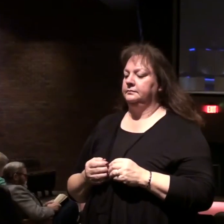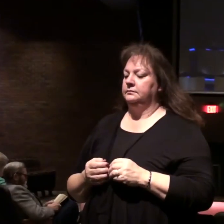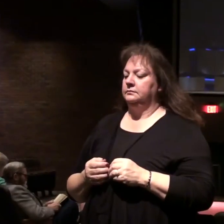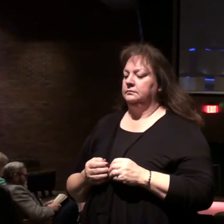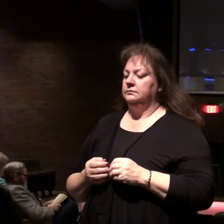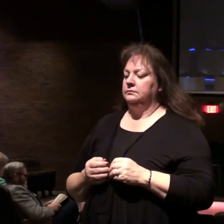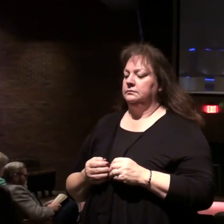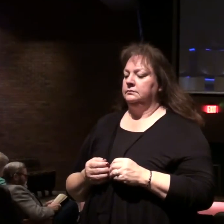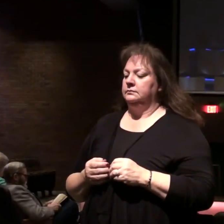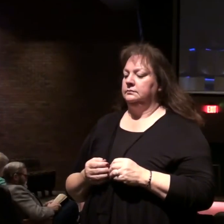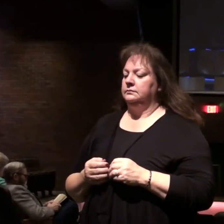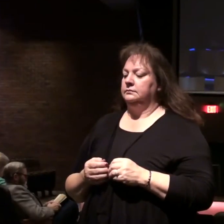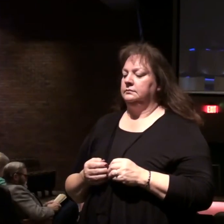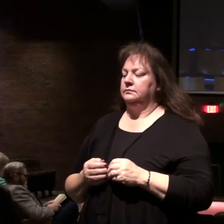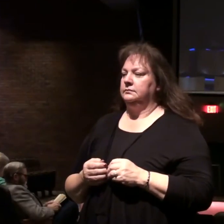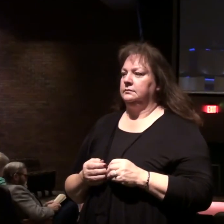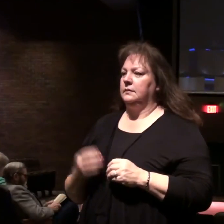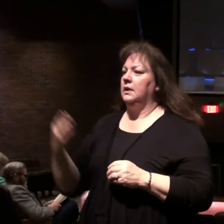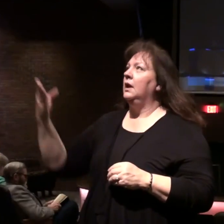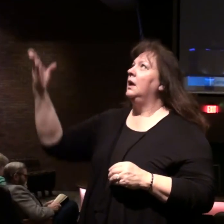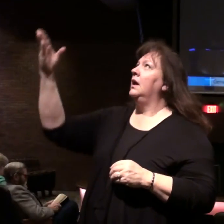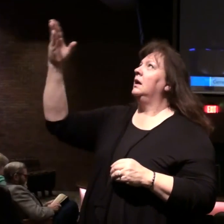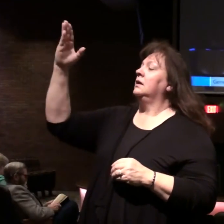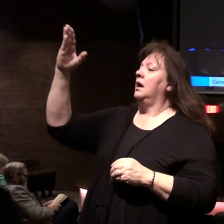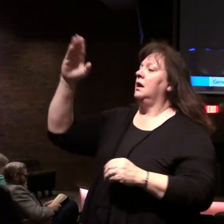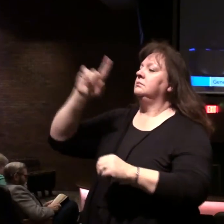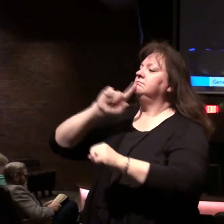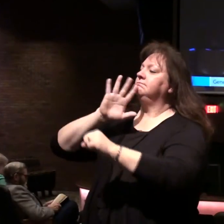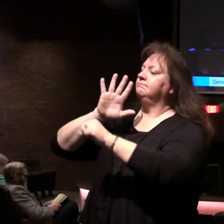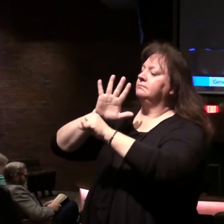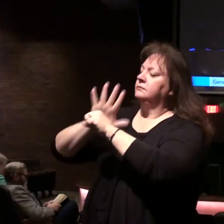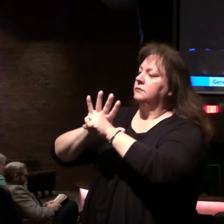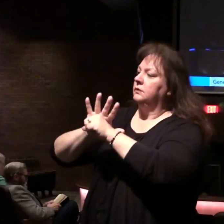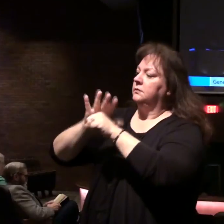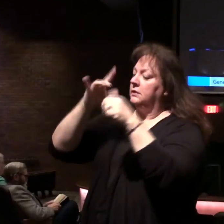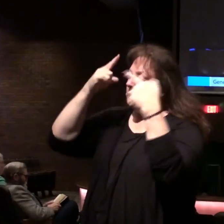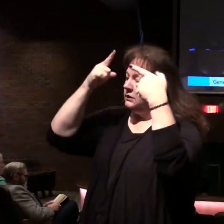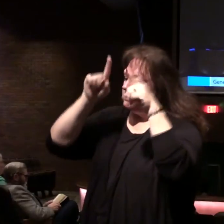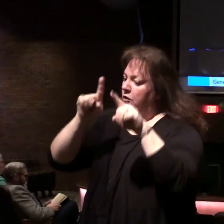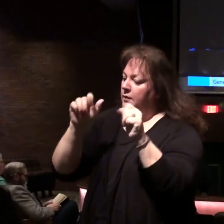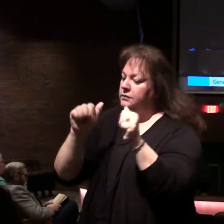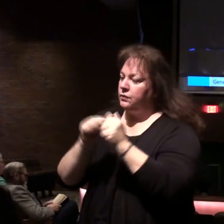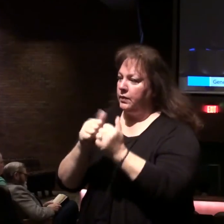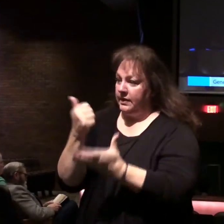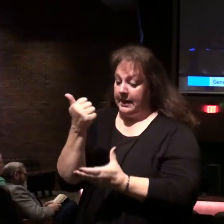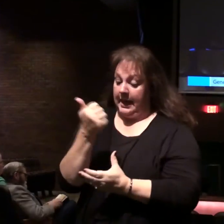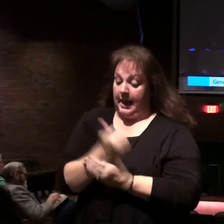And here, God is confirming his covenant with Abraham.